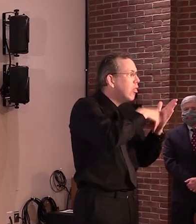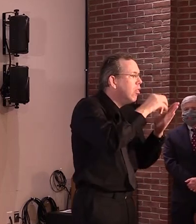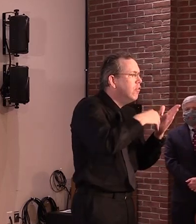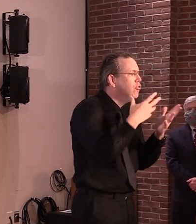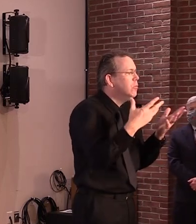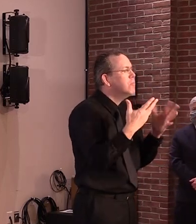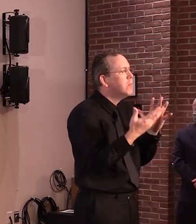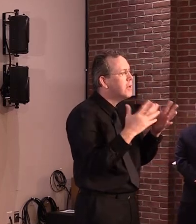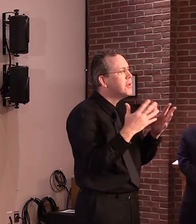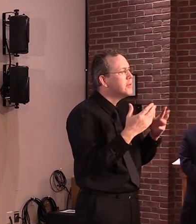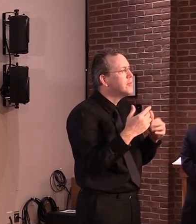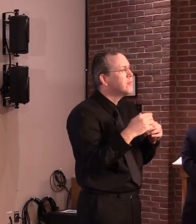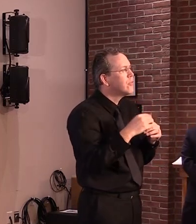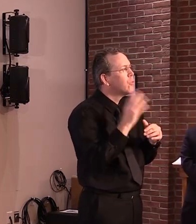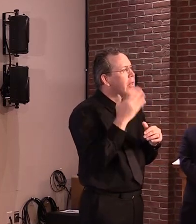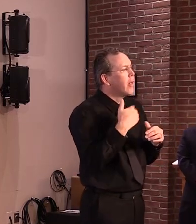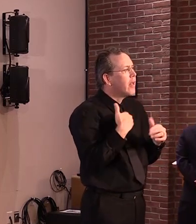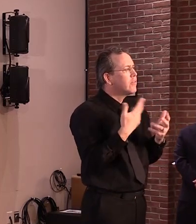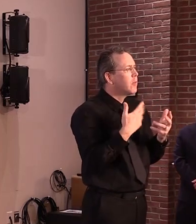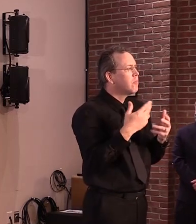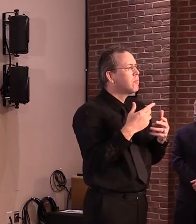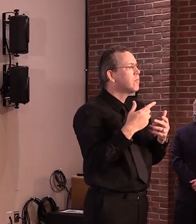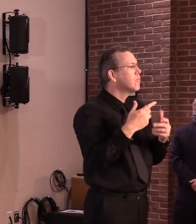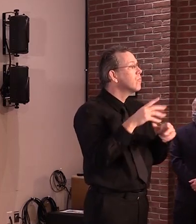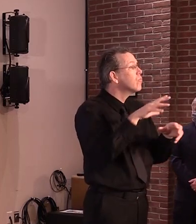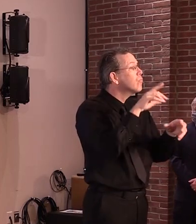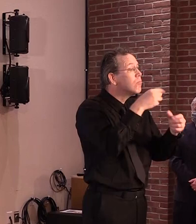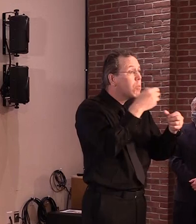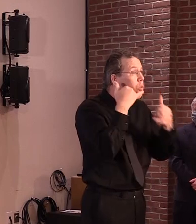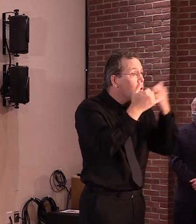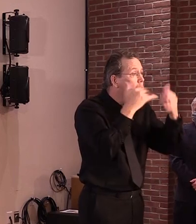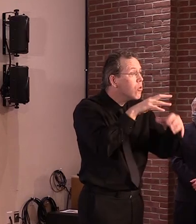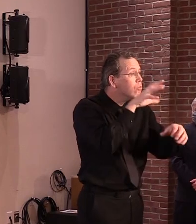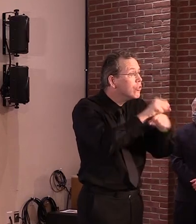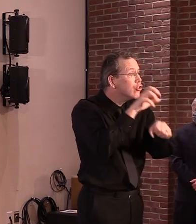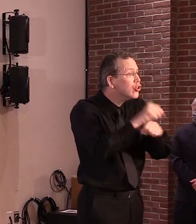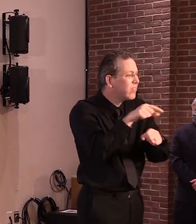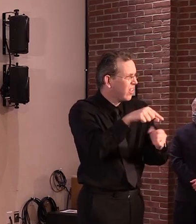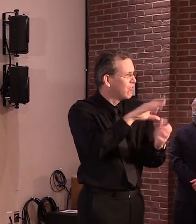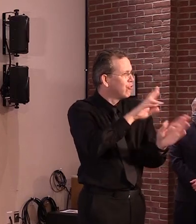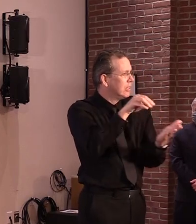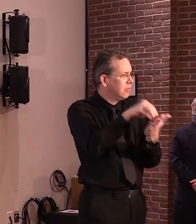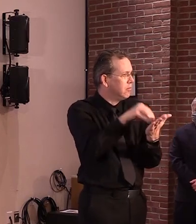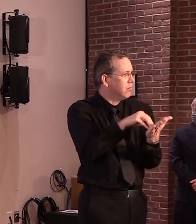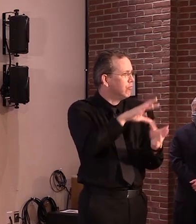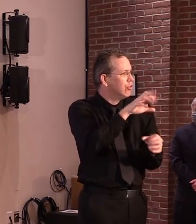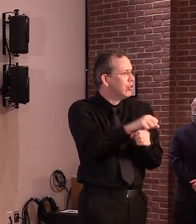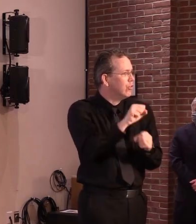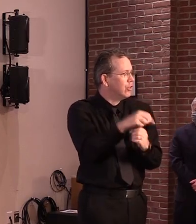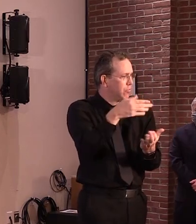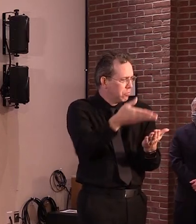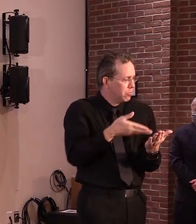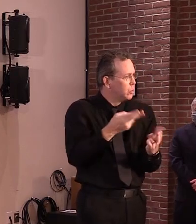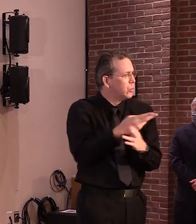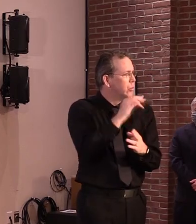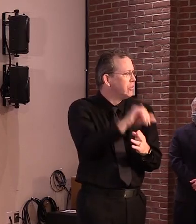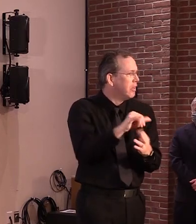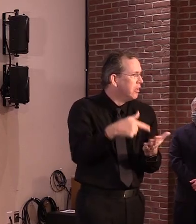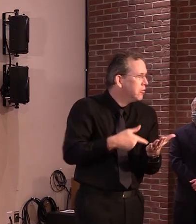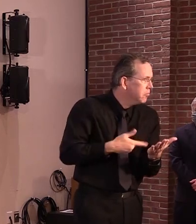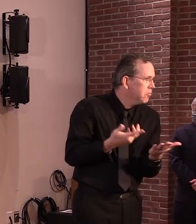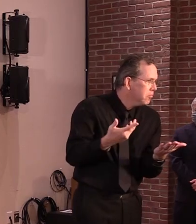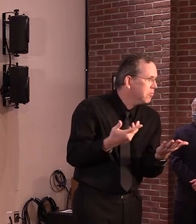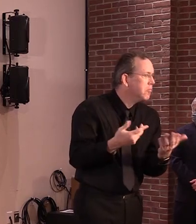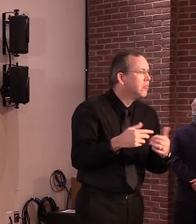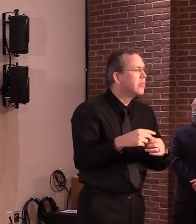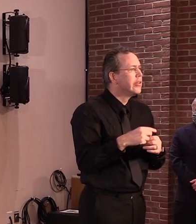over the course of the hours that they're open on any given day. Just like we're asking, frankly, the public, and